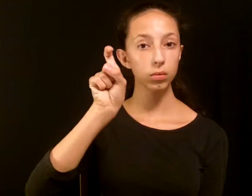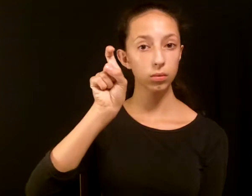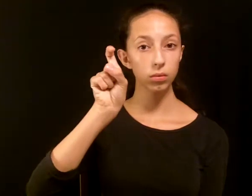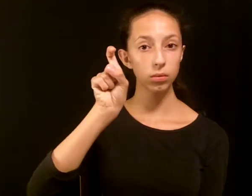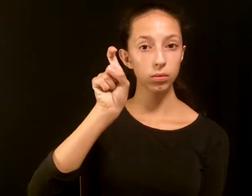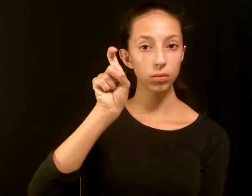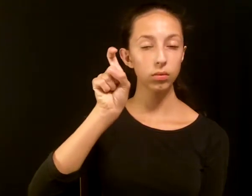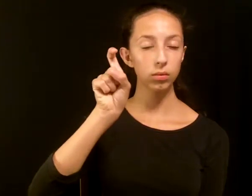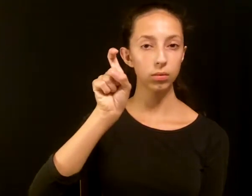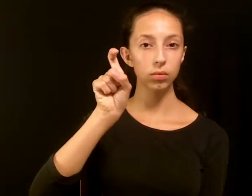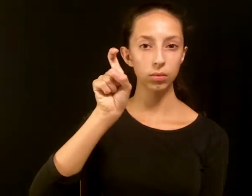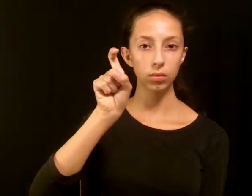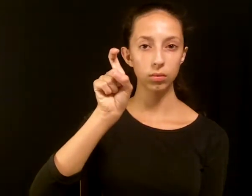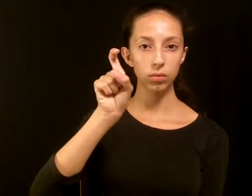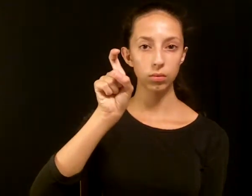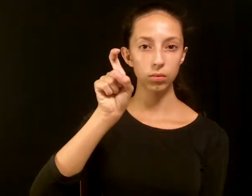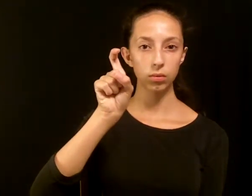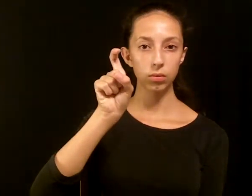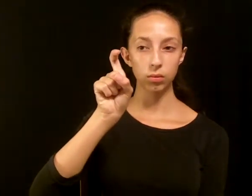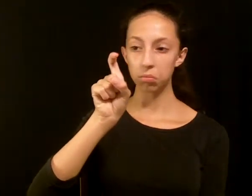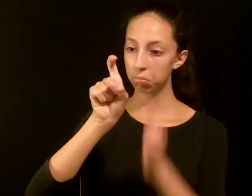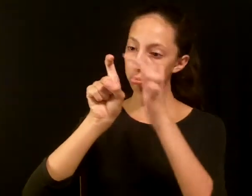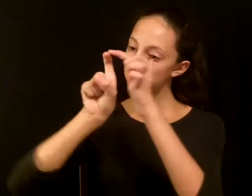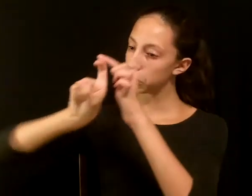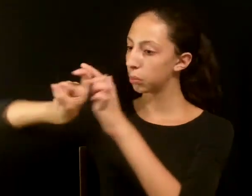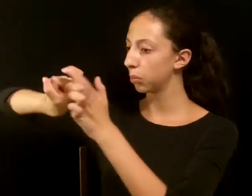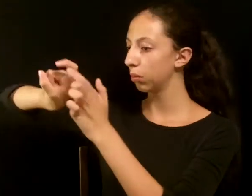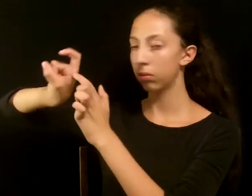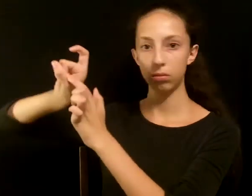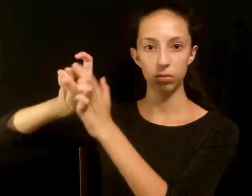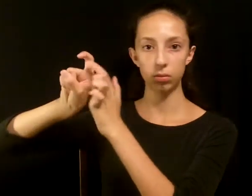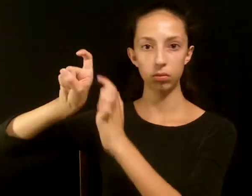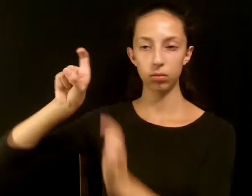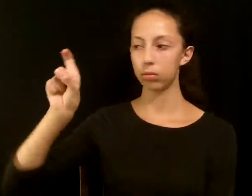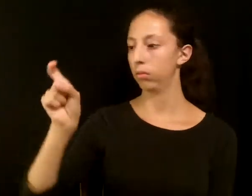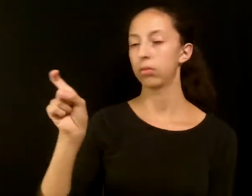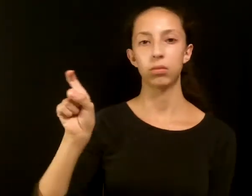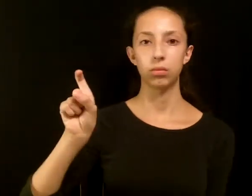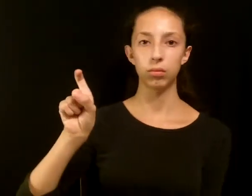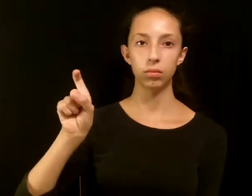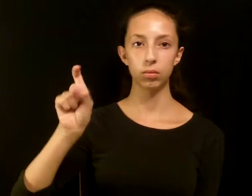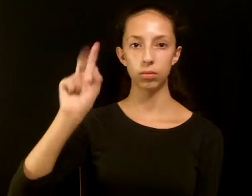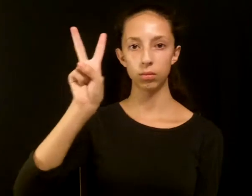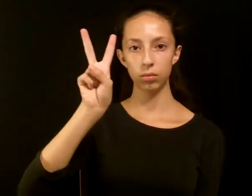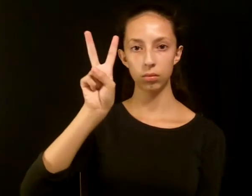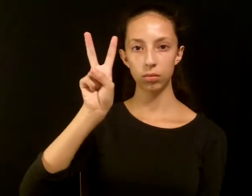crook because that's a C. You see the C there? And you will see 200,